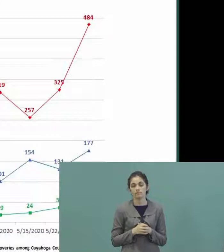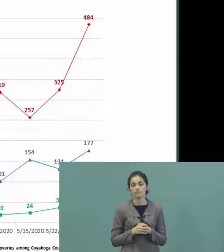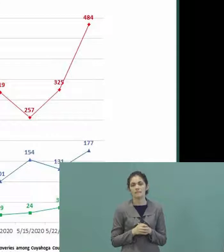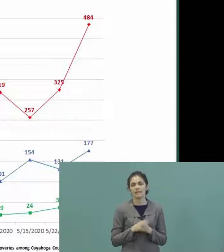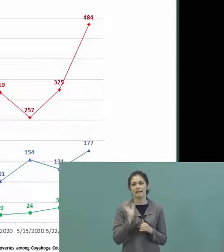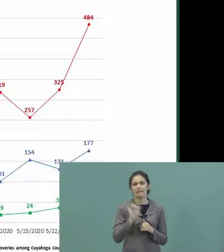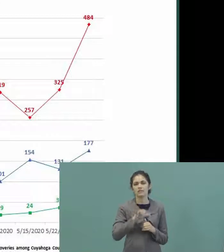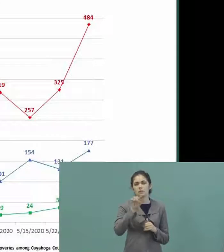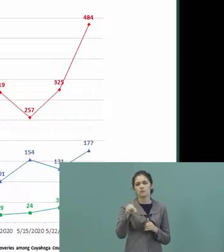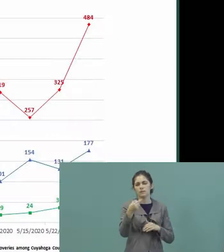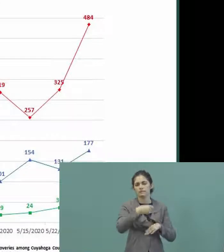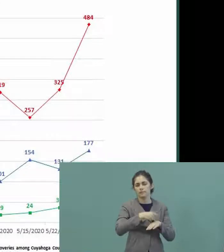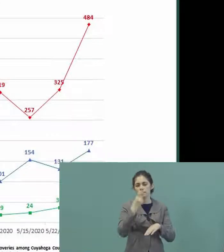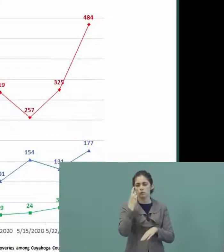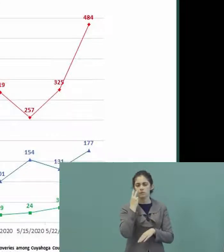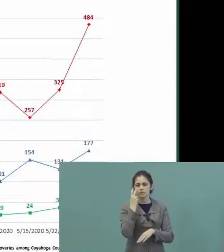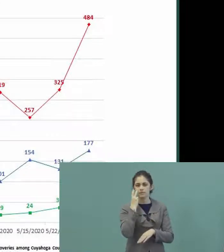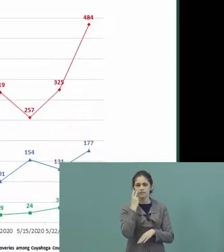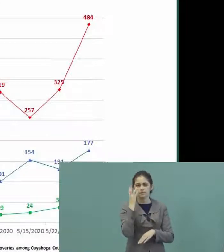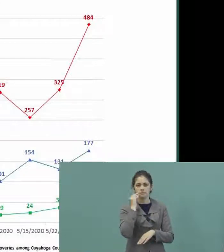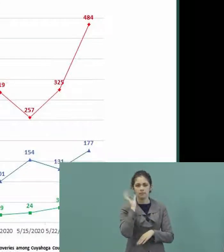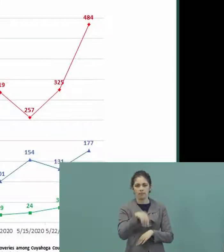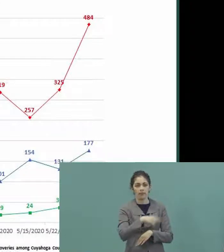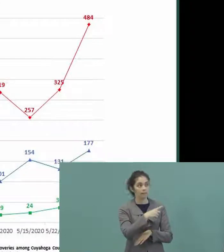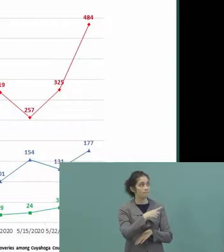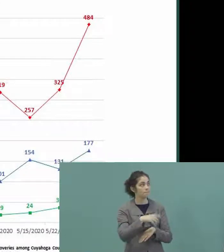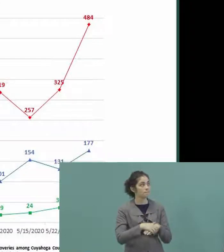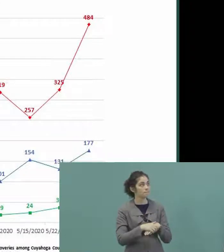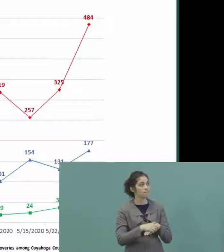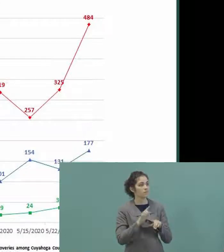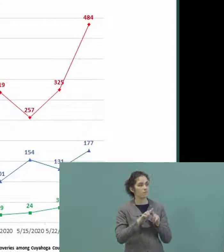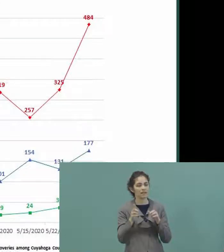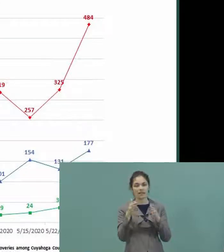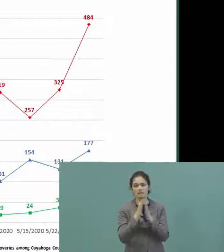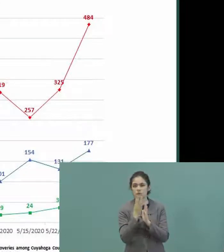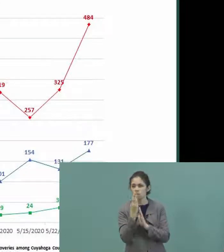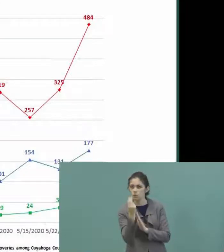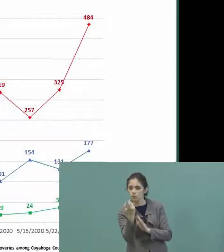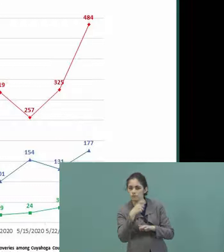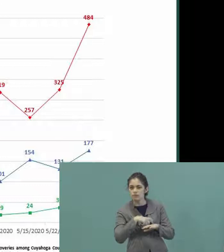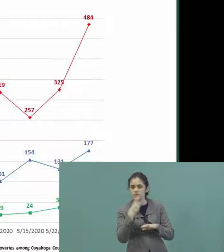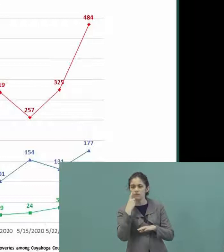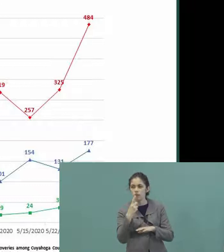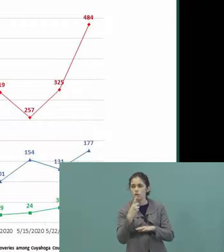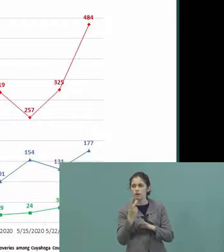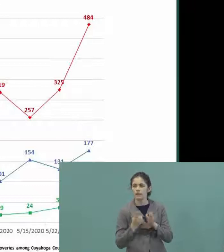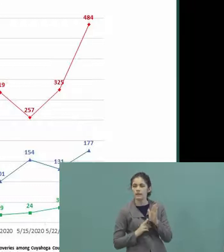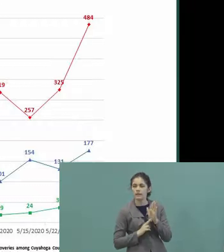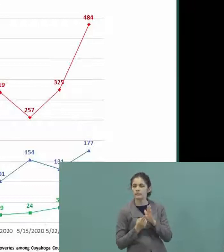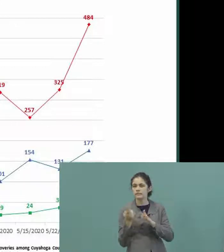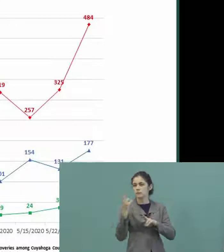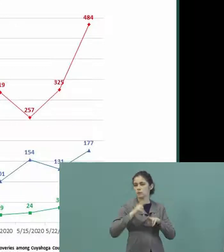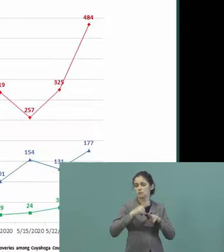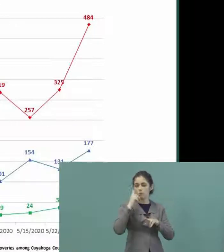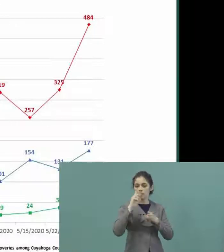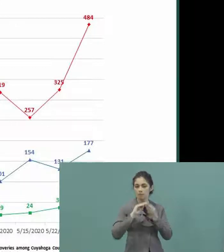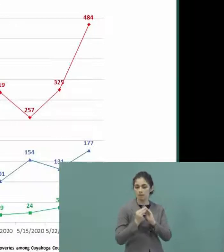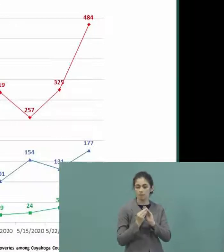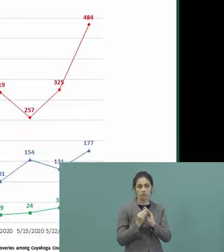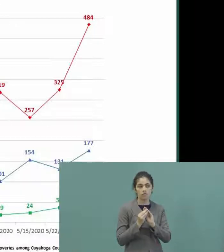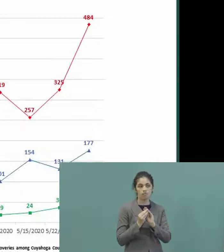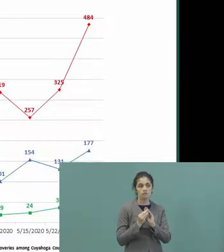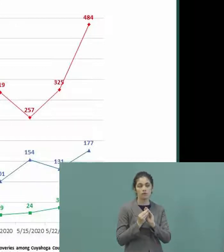This is the first time you're seeing this analysis, but we've been asked a few times for the increase in the number of cases each